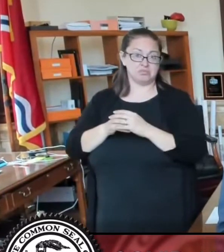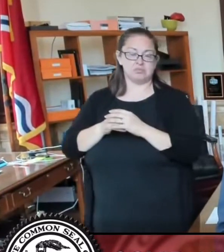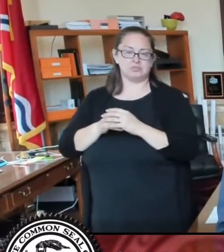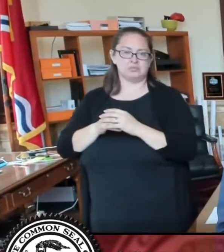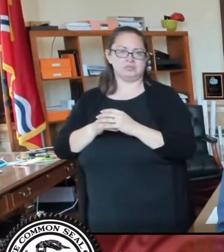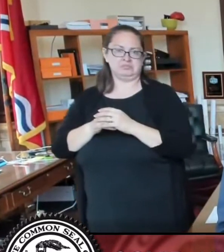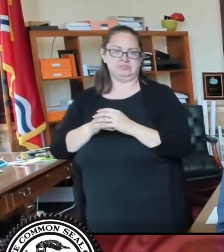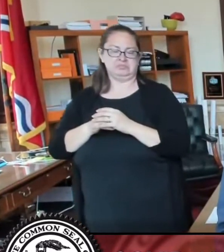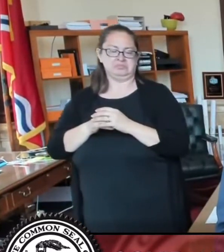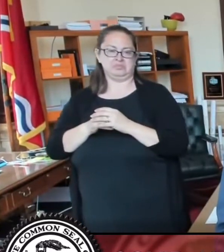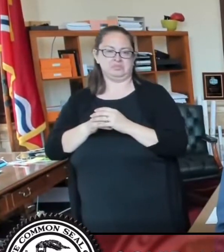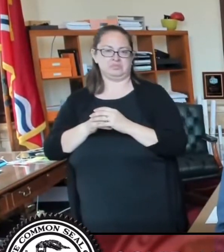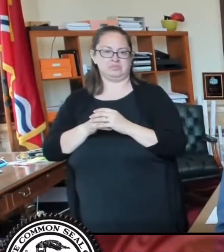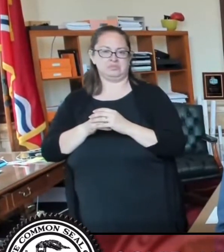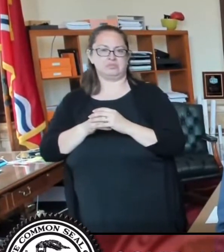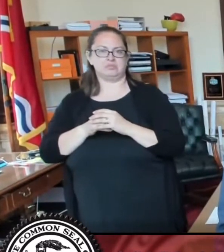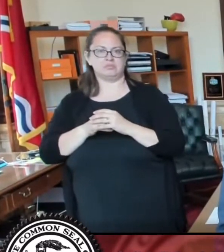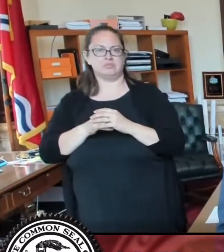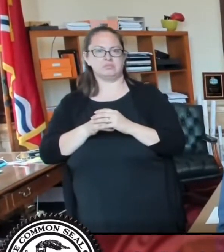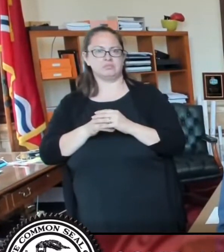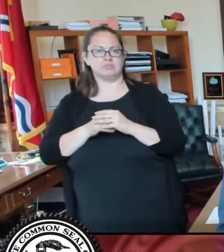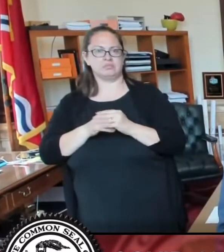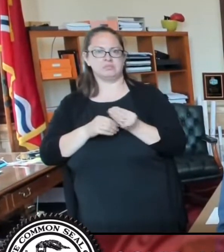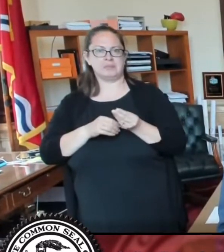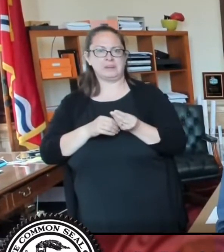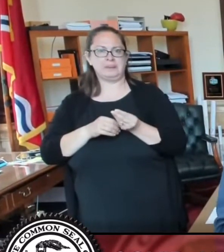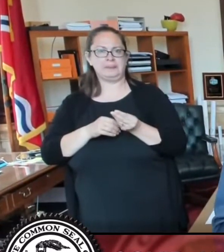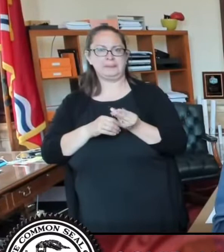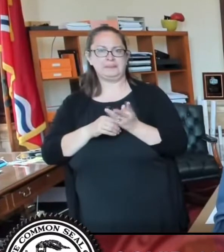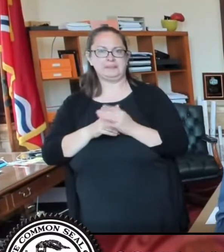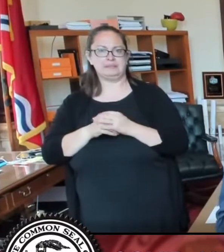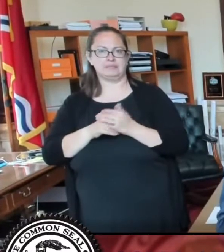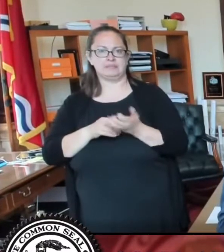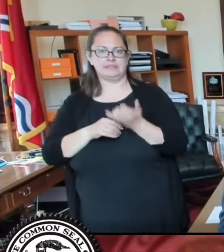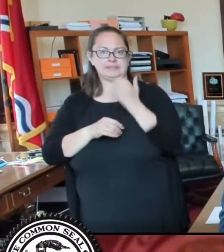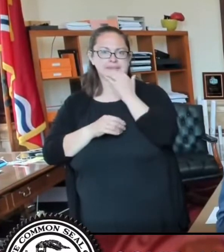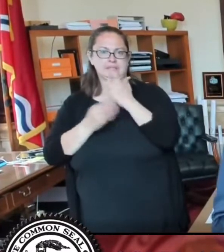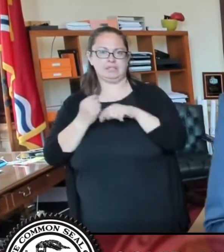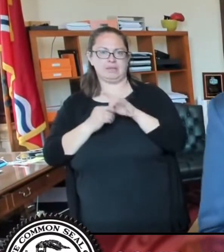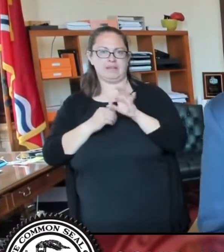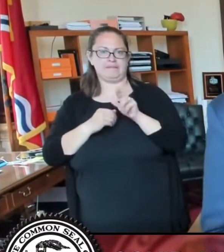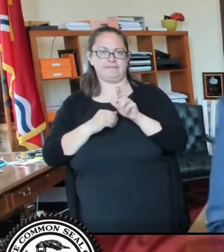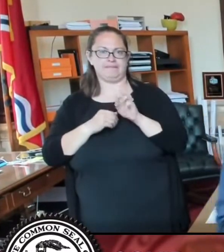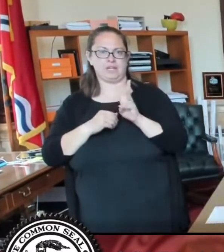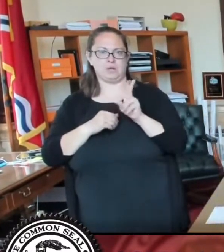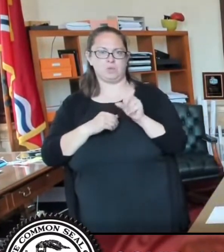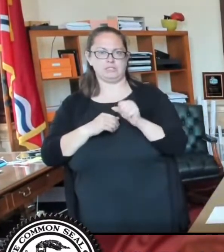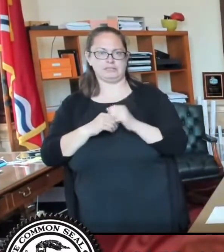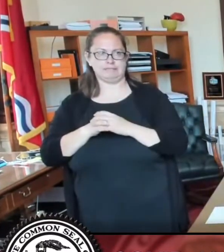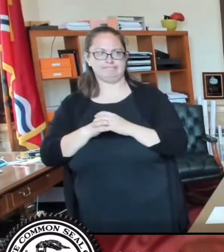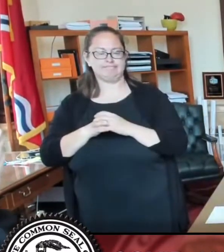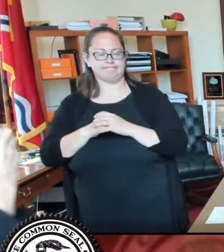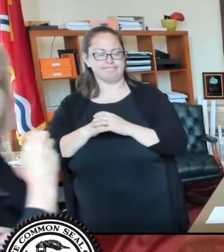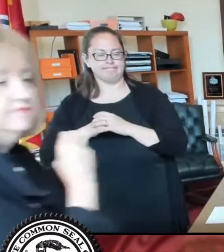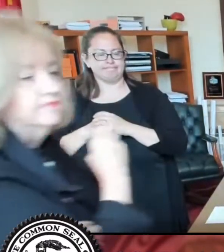none with respect to calls about fireworks. Thanks, Judge. Thank you.